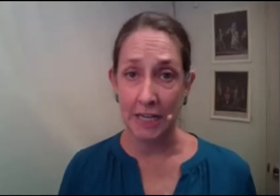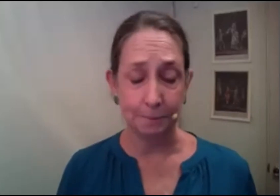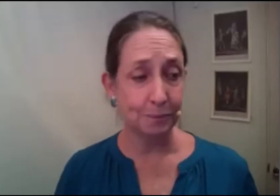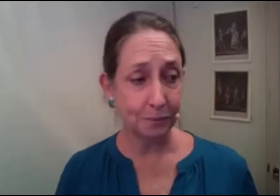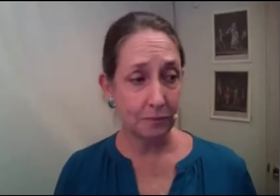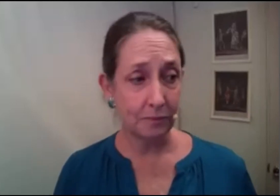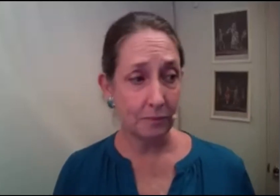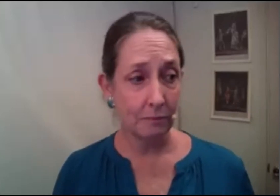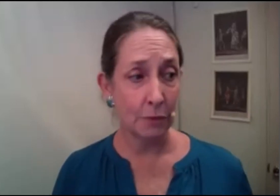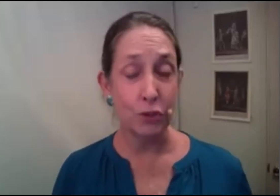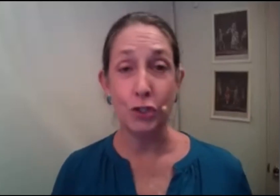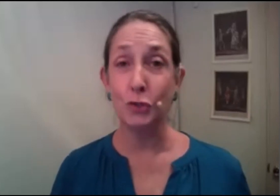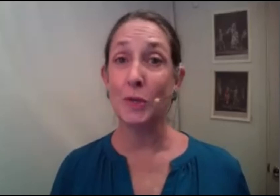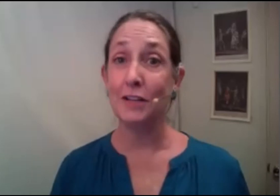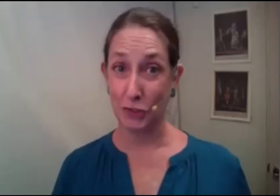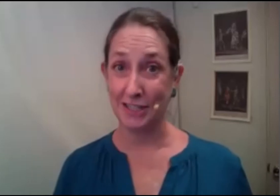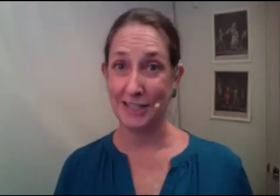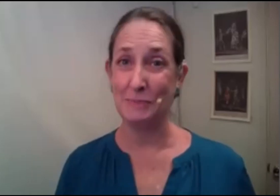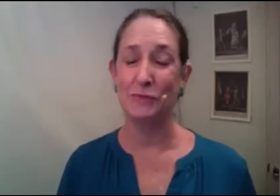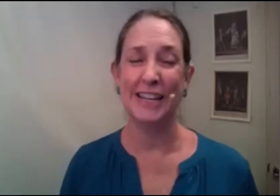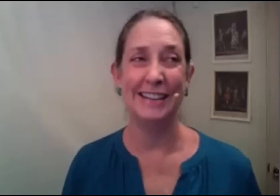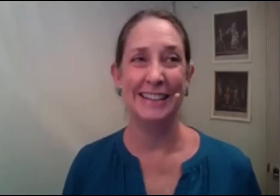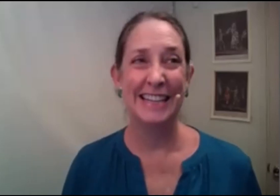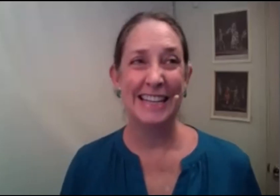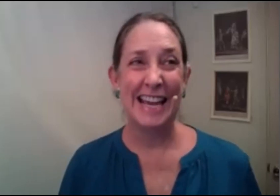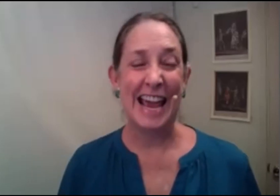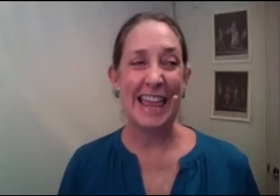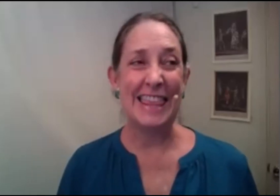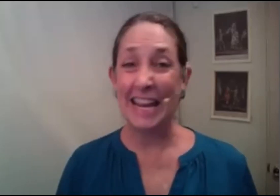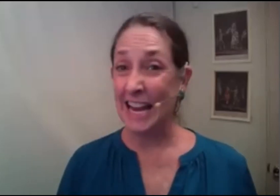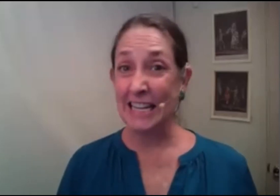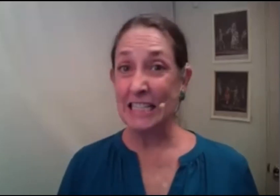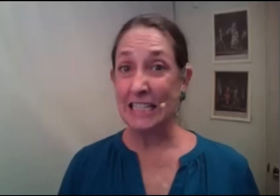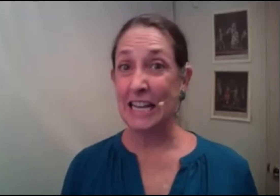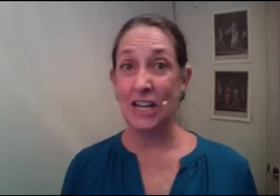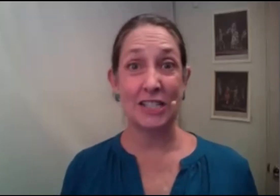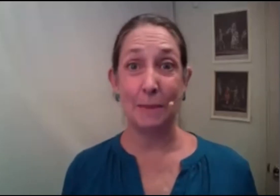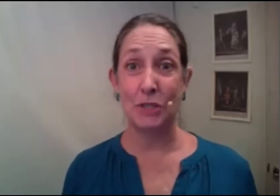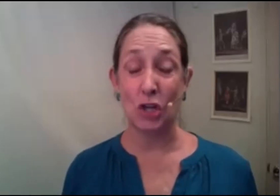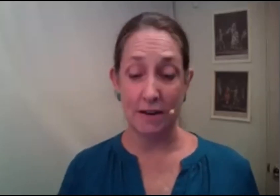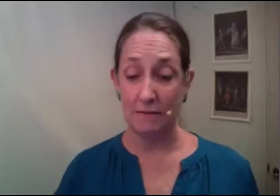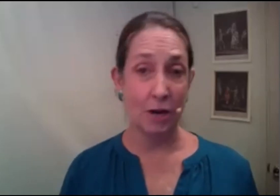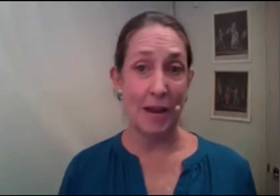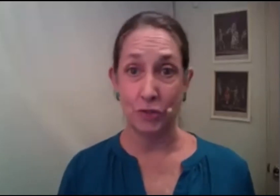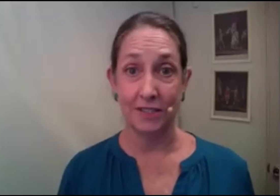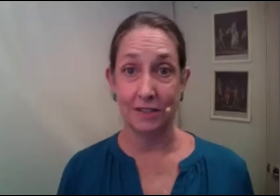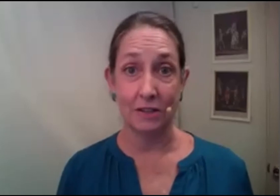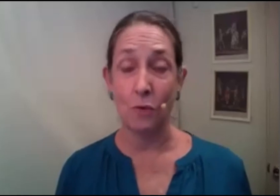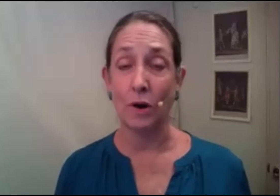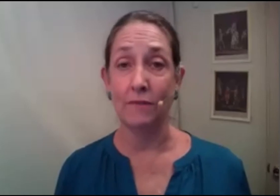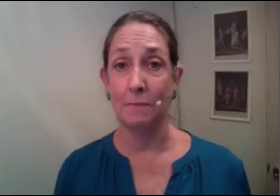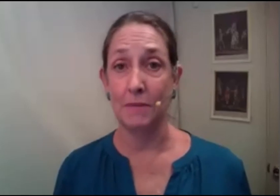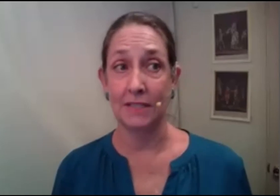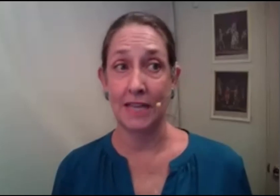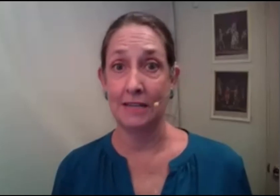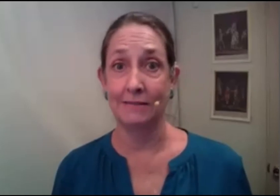moved in. It was June 21st, the day they moved in. And that night, they slept on air mattresses, all four